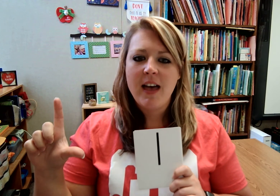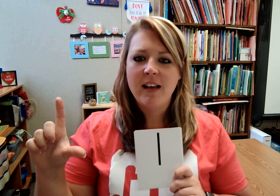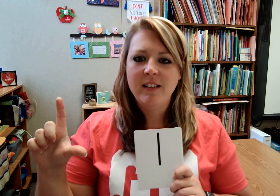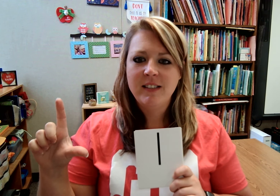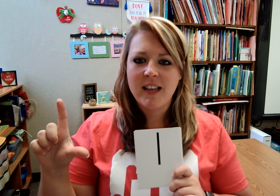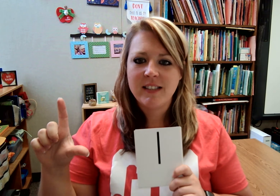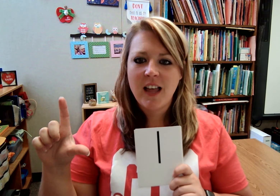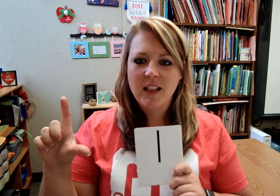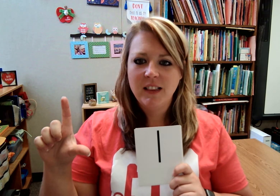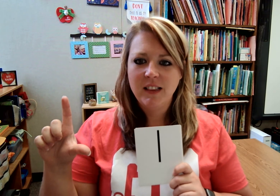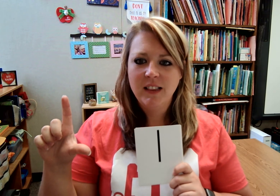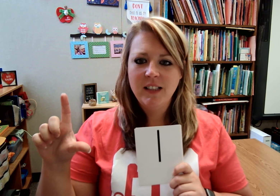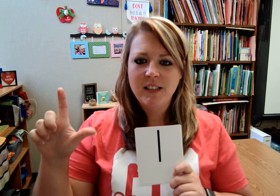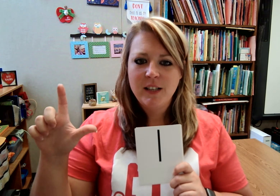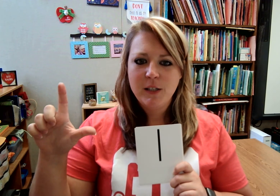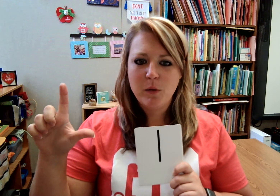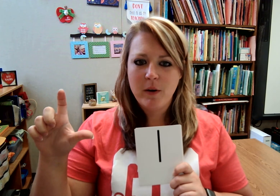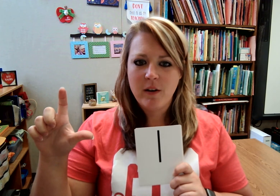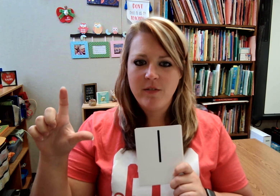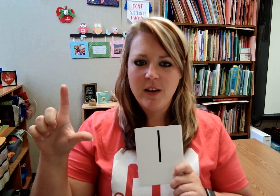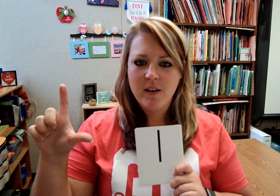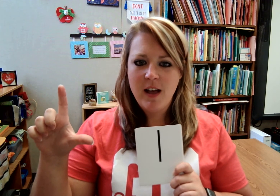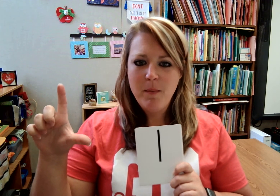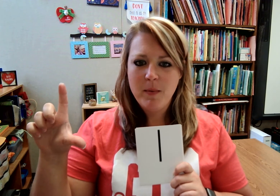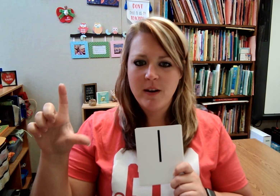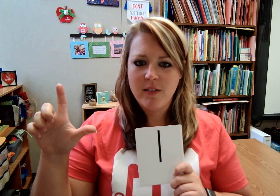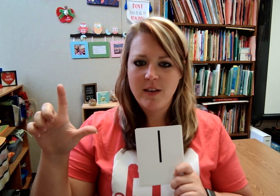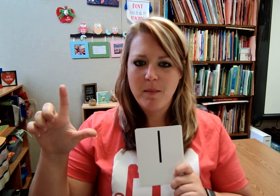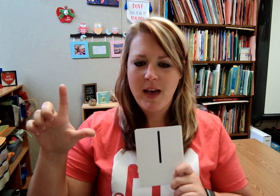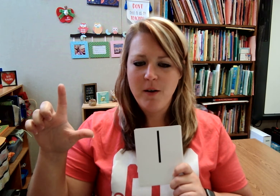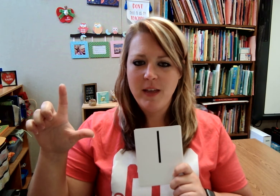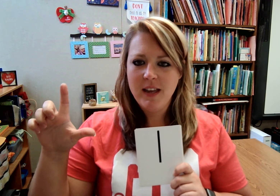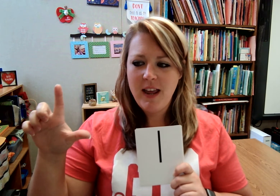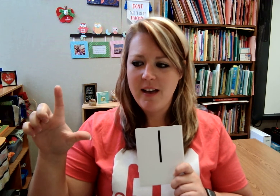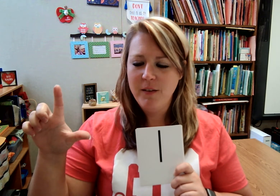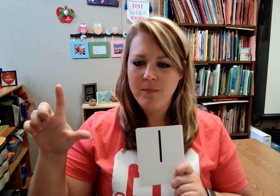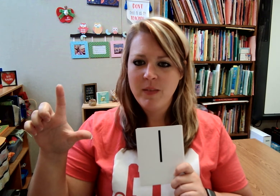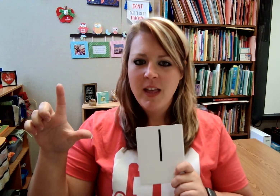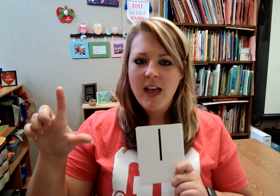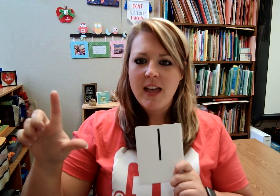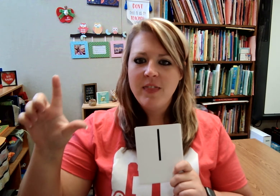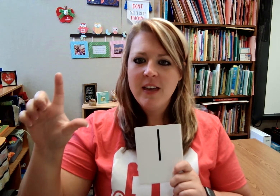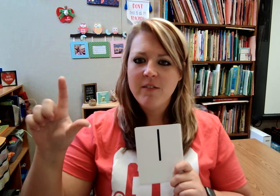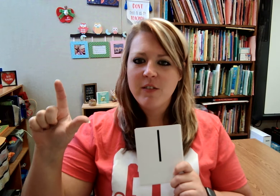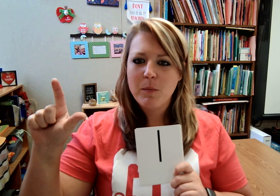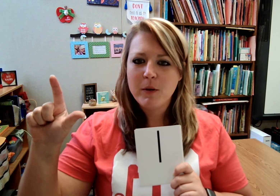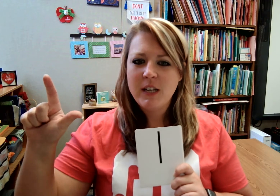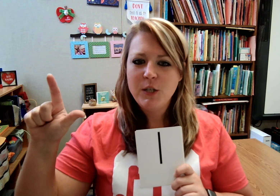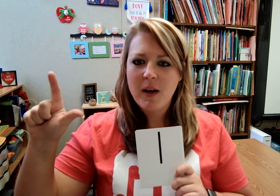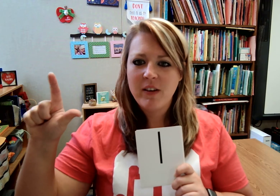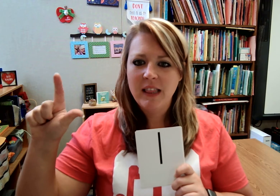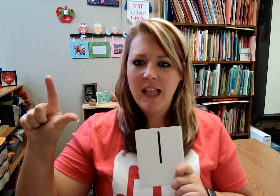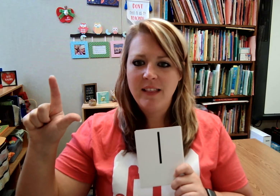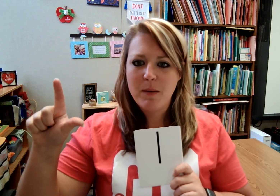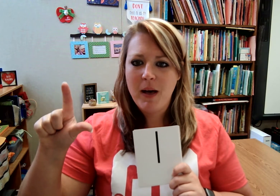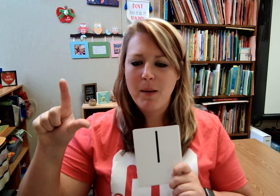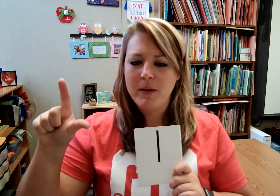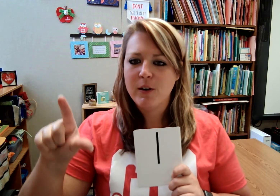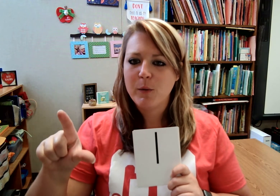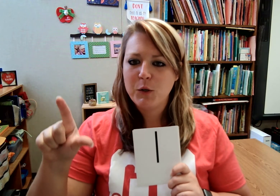L says L, so put our finger up and our thumb out like an L, and pretend you have a lollipop and you're going to